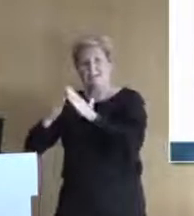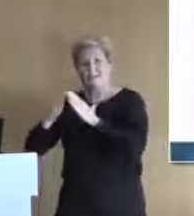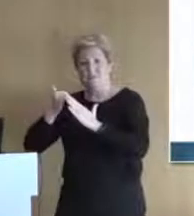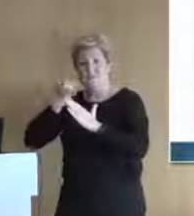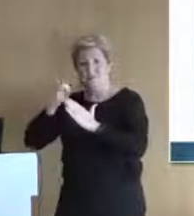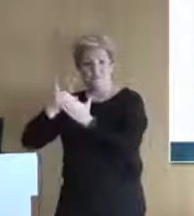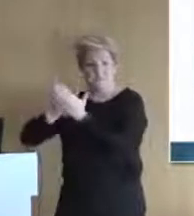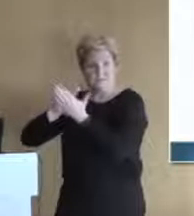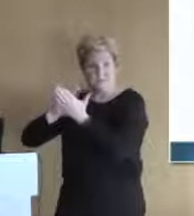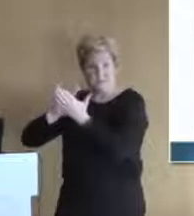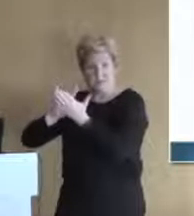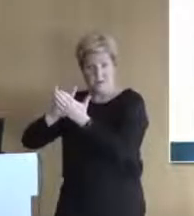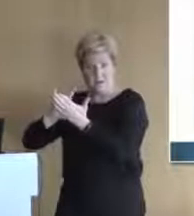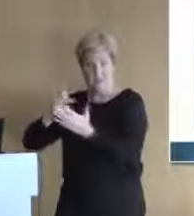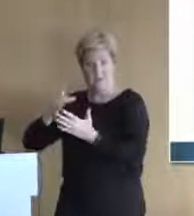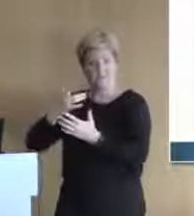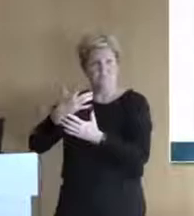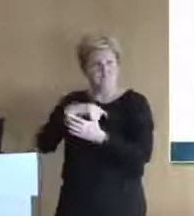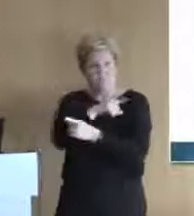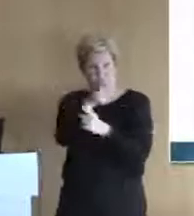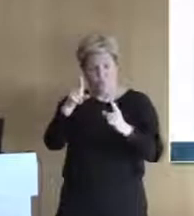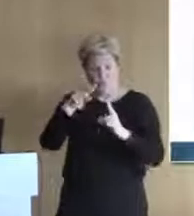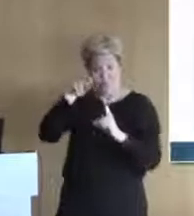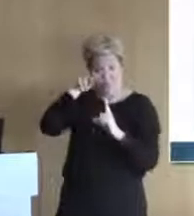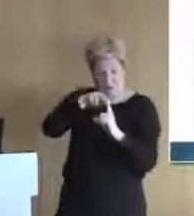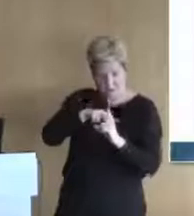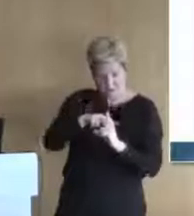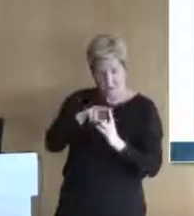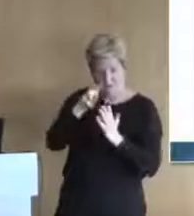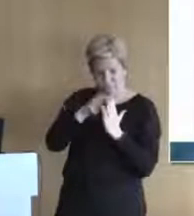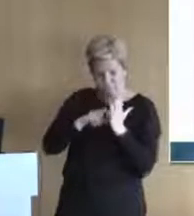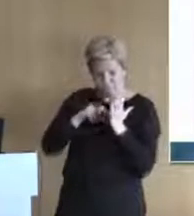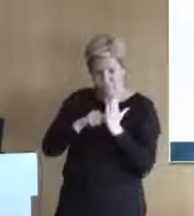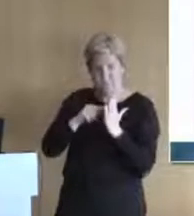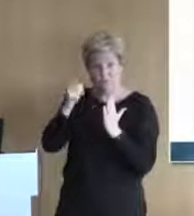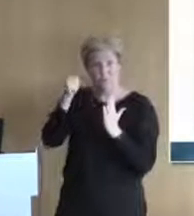eligible or not eligible. Community housing organisations can also do that.